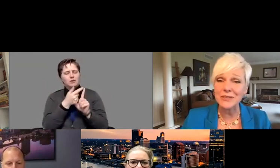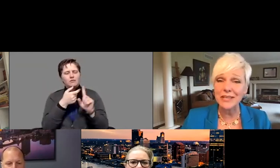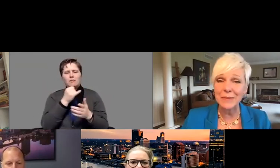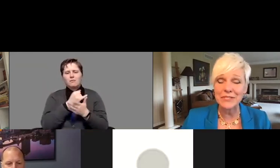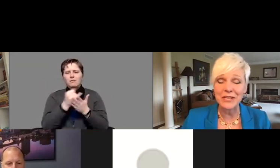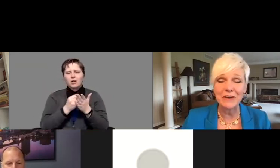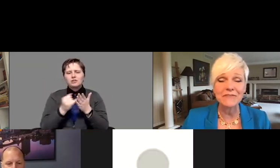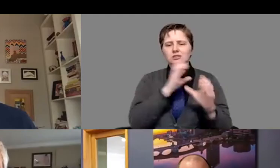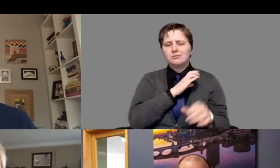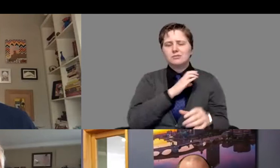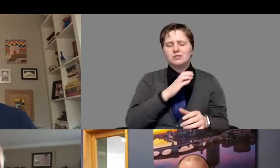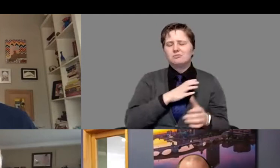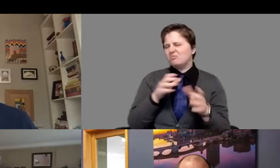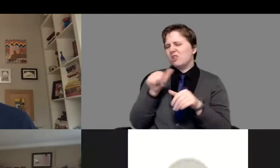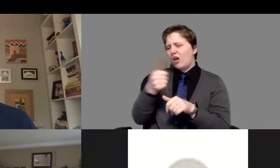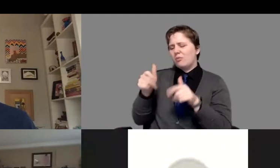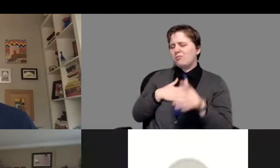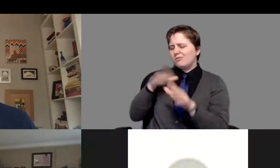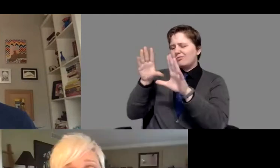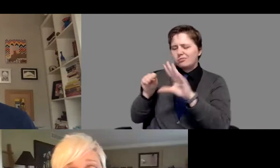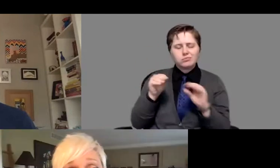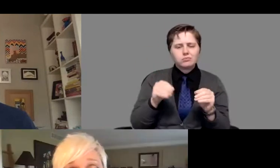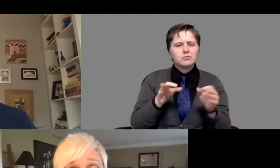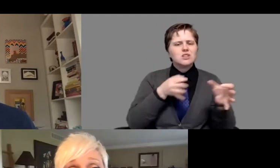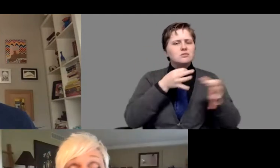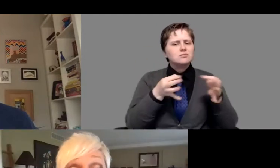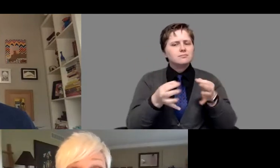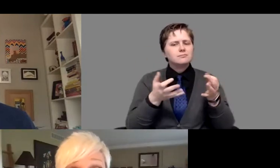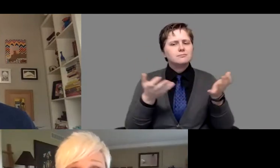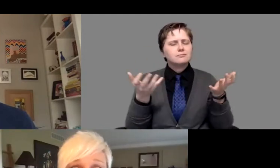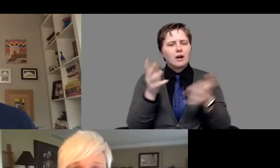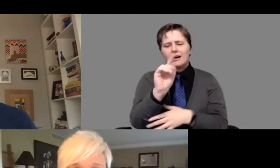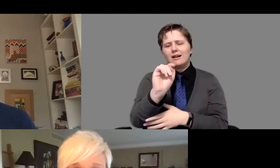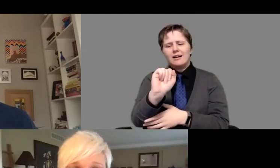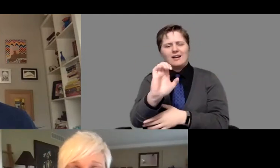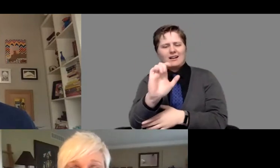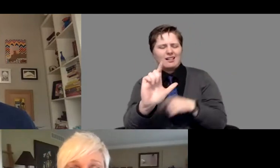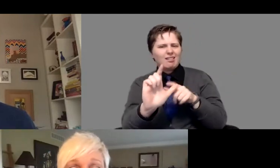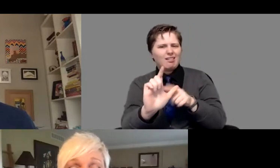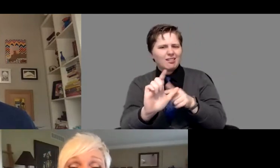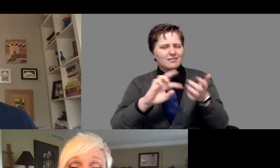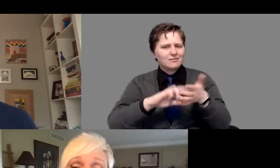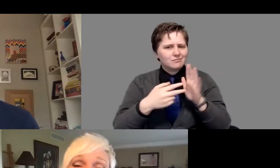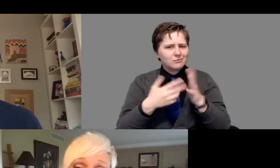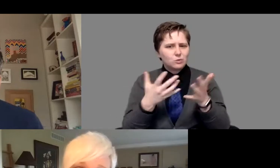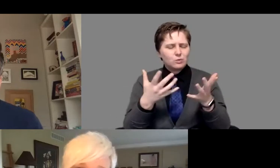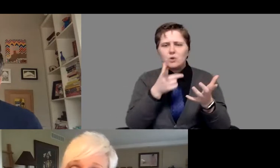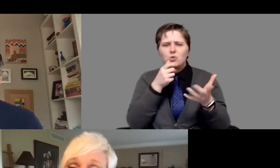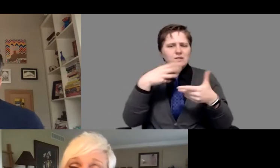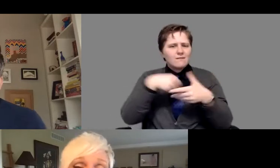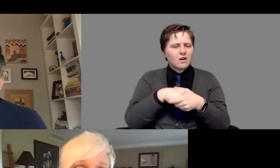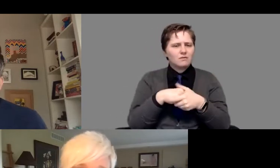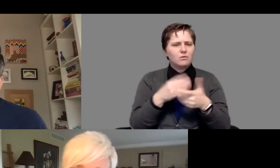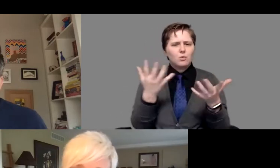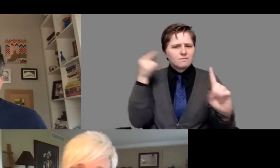to turn their cameras off. Describe to us, Mark, what TACKLE is exactly and who is part of that. What's